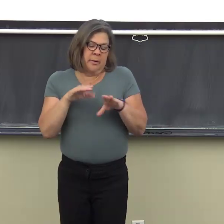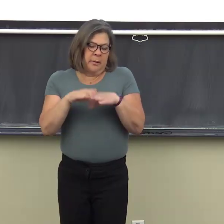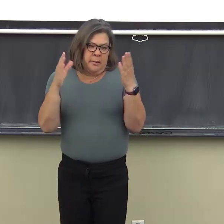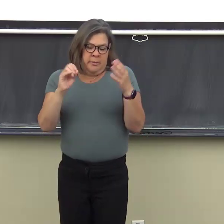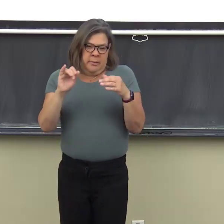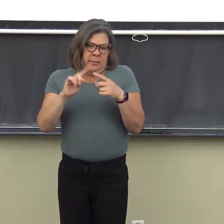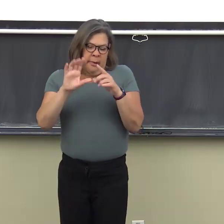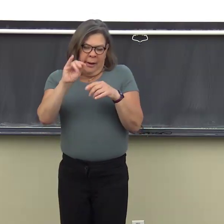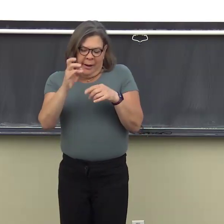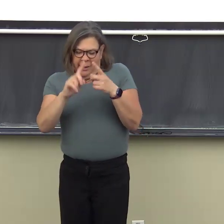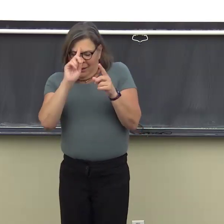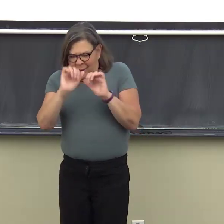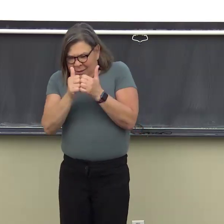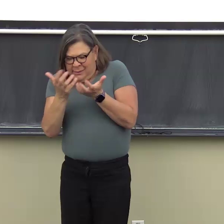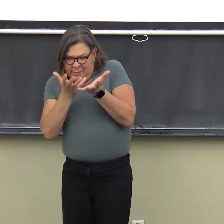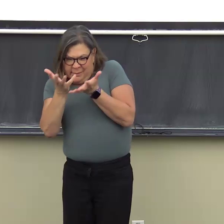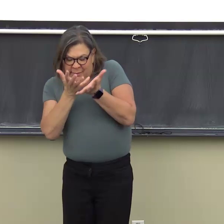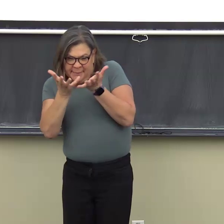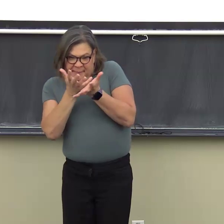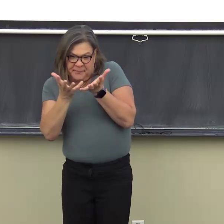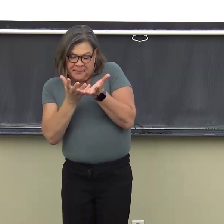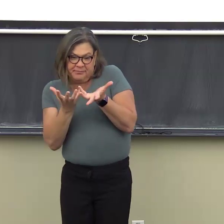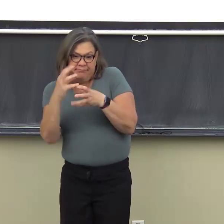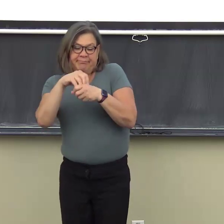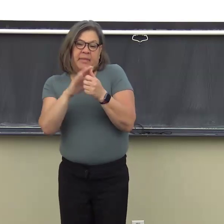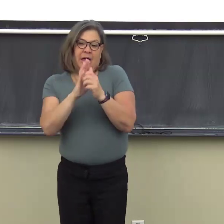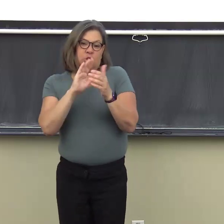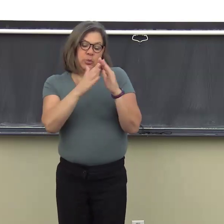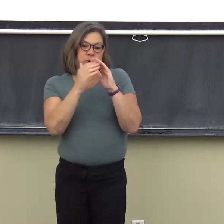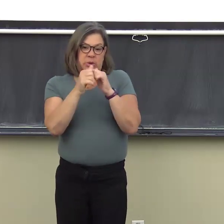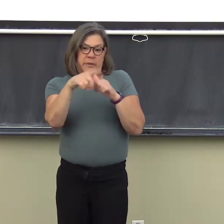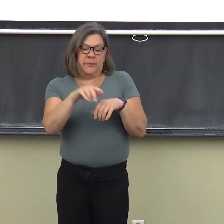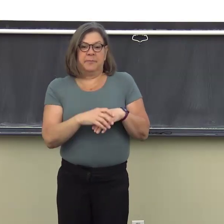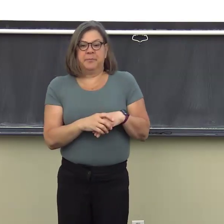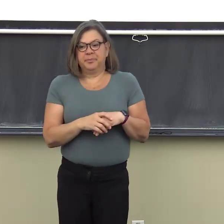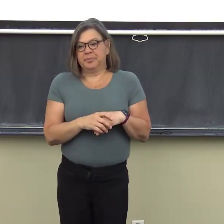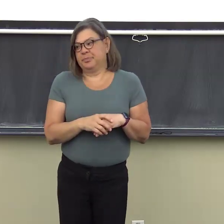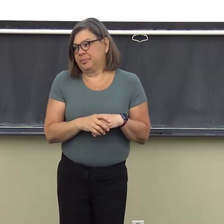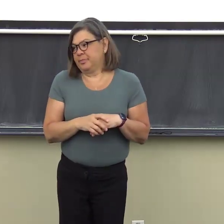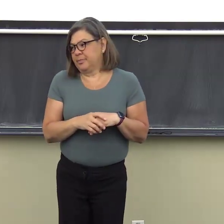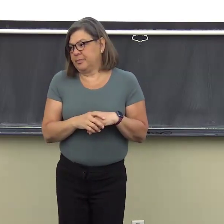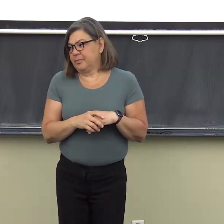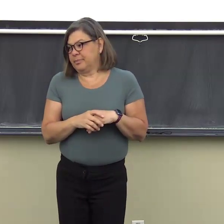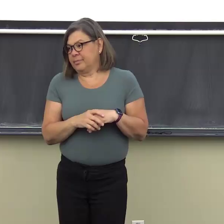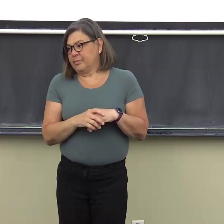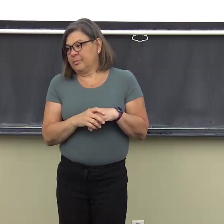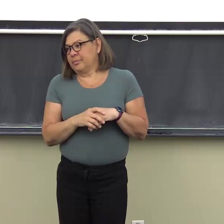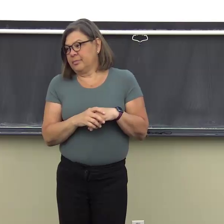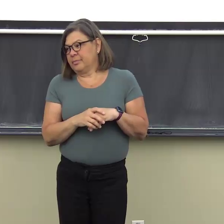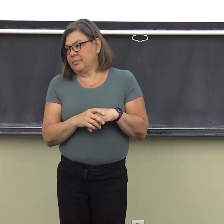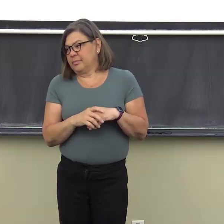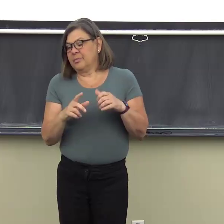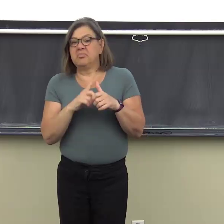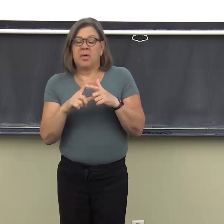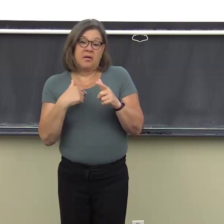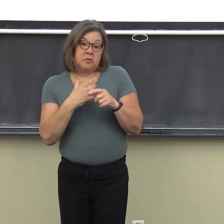coders. So how do you bring the rest of that community along with you? I haven't put hands on a keyboard in some time. Probably be